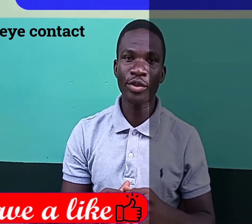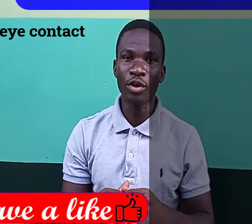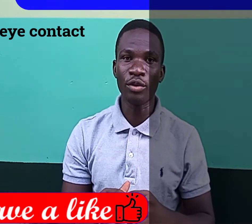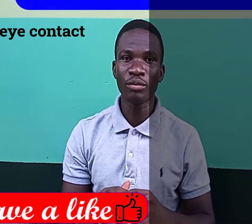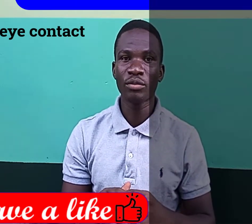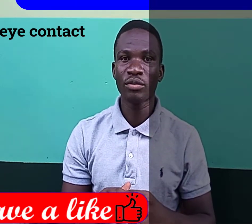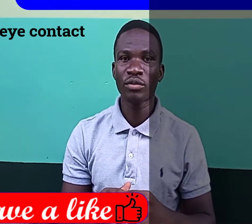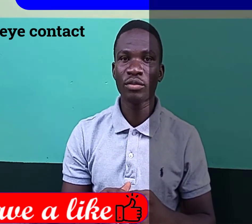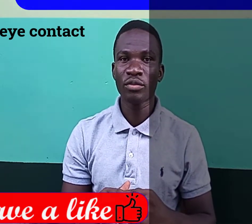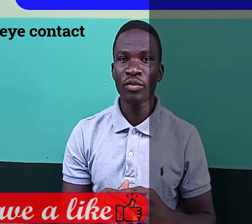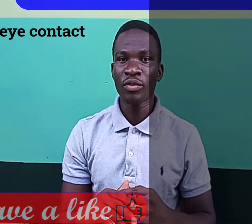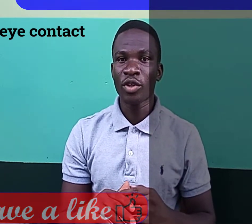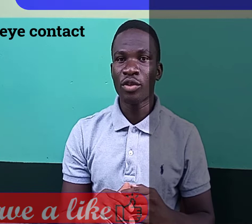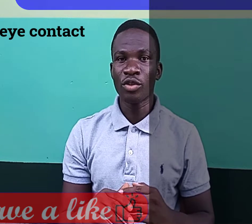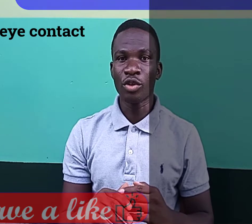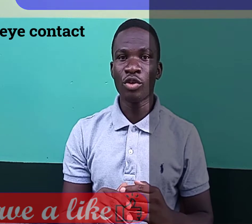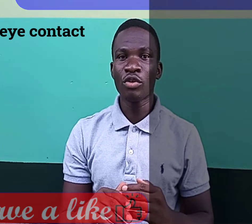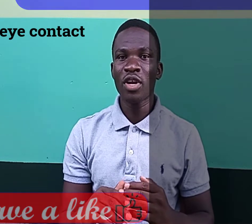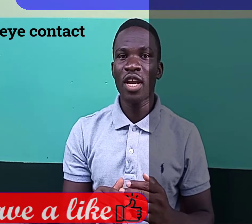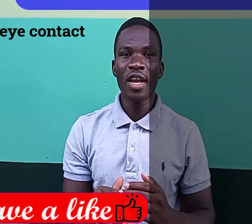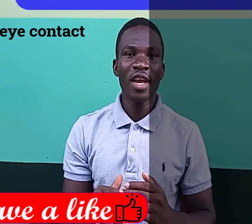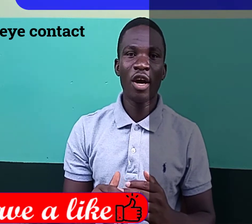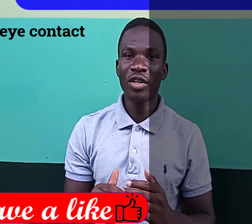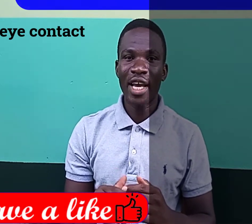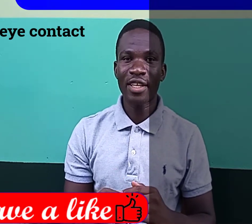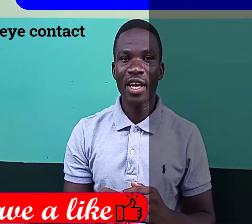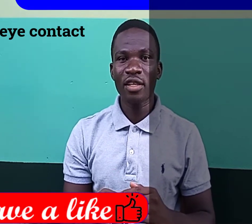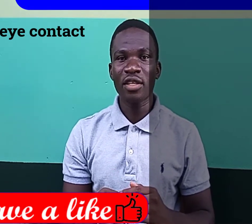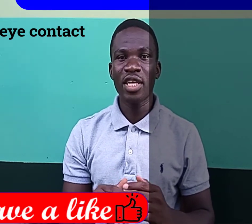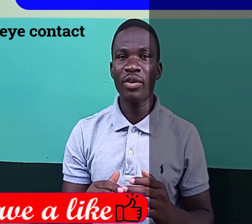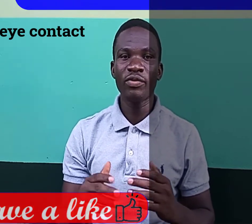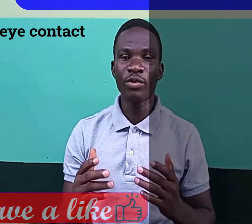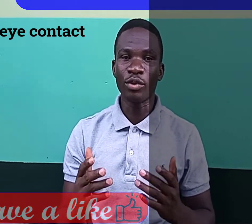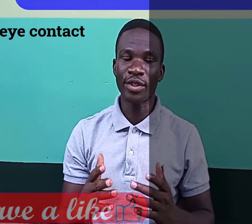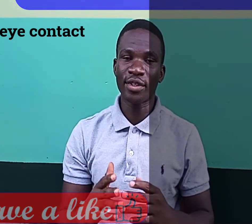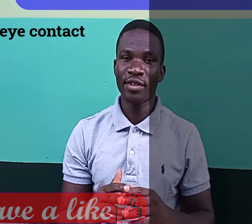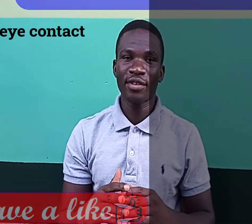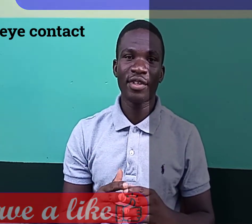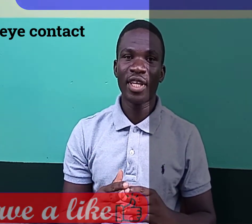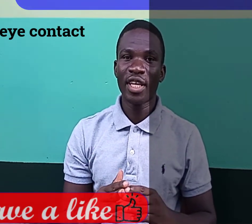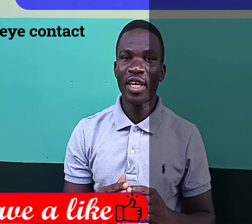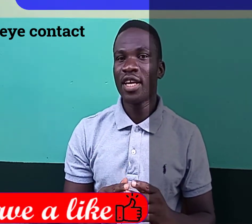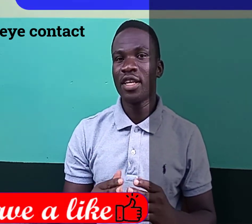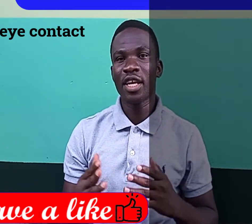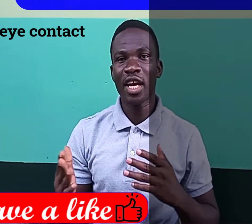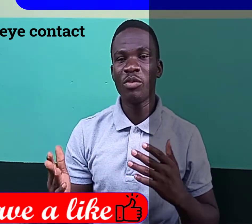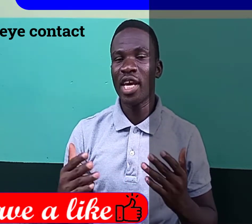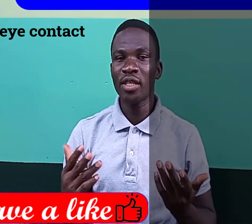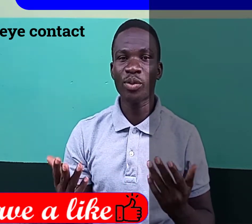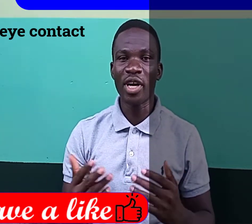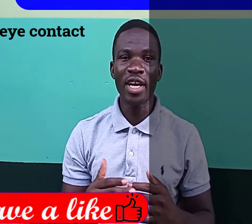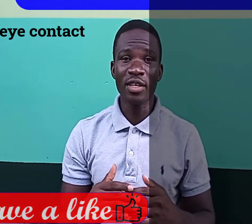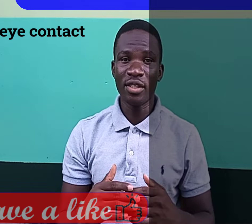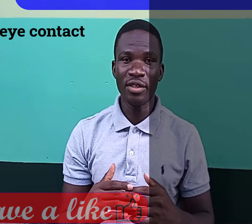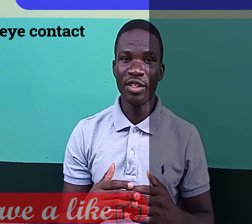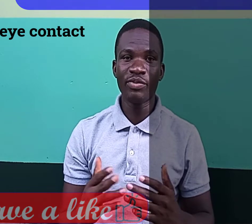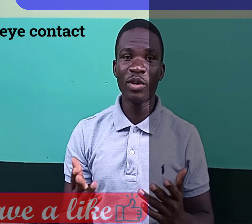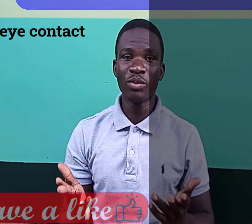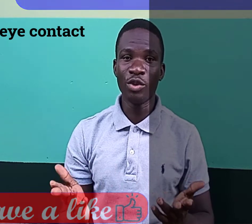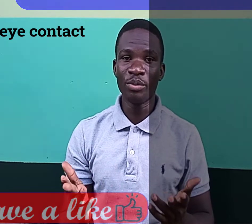on. So, unlike the hearing folks, they can be elsewhere in different rooms